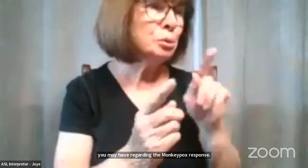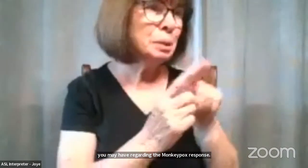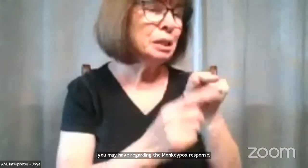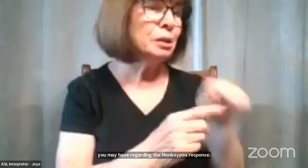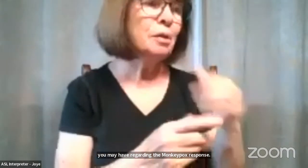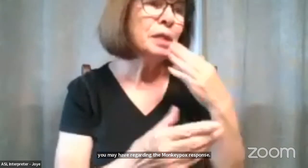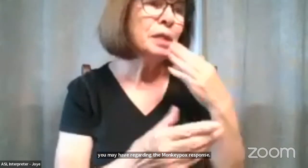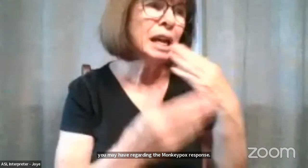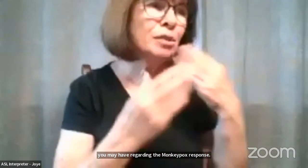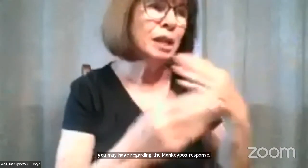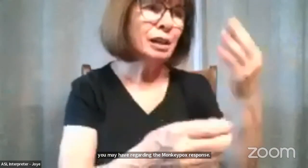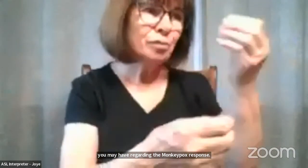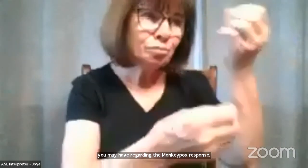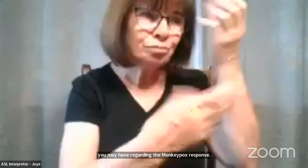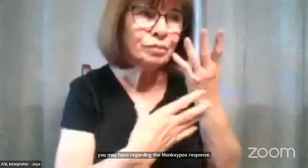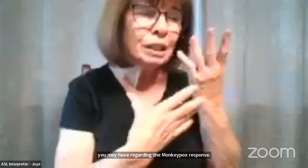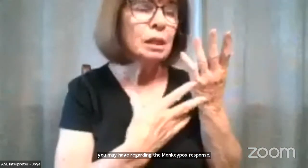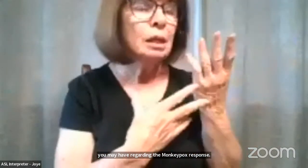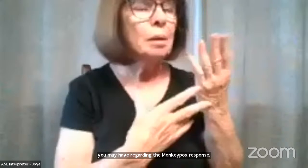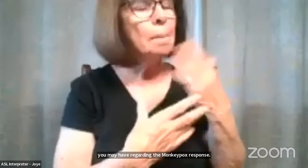information with us today. Pleasure.